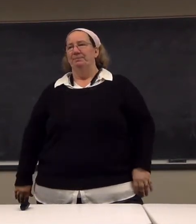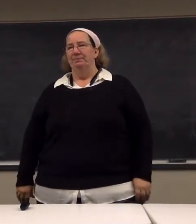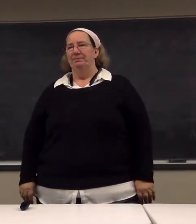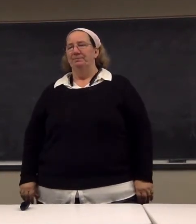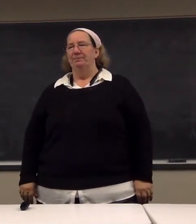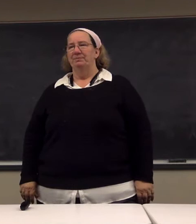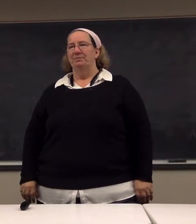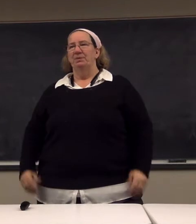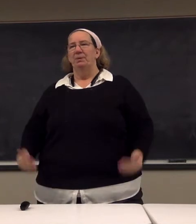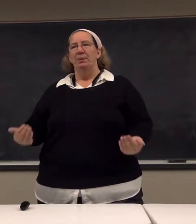Overwhelmed.